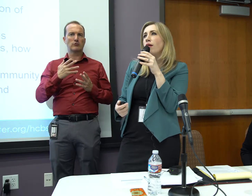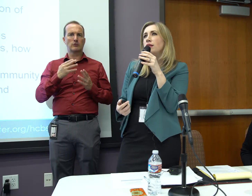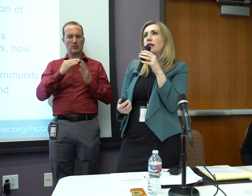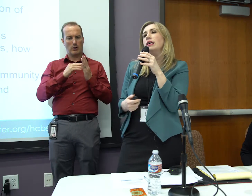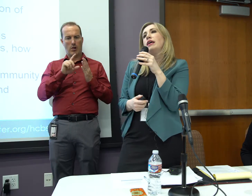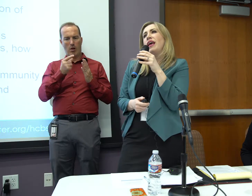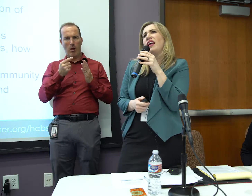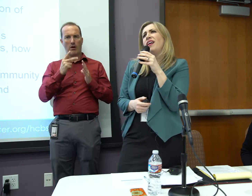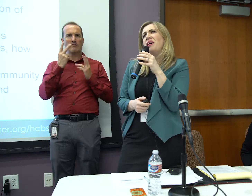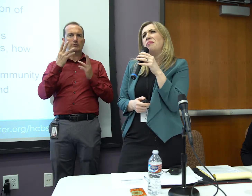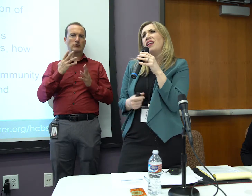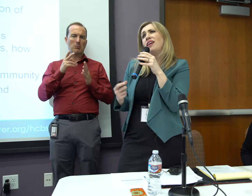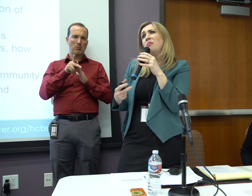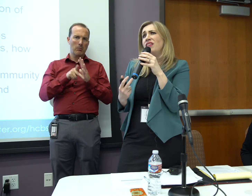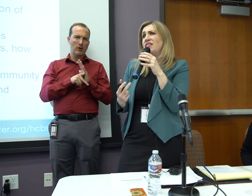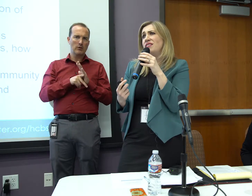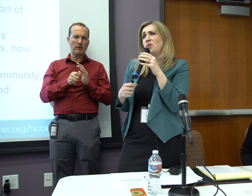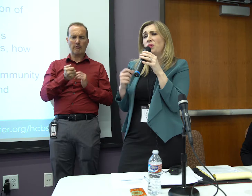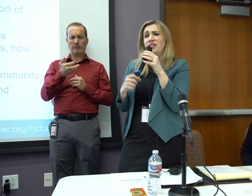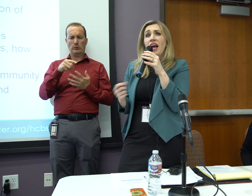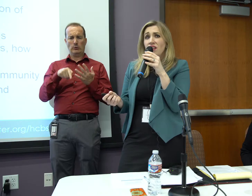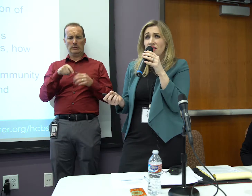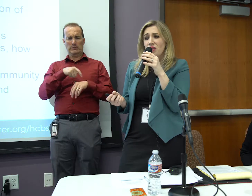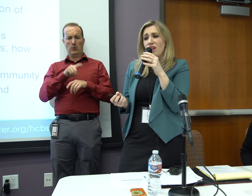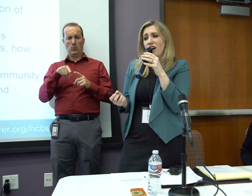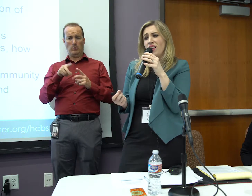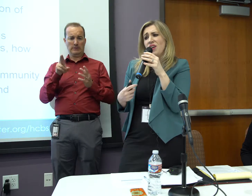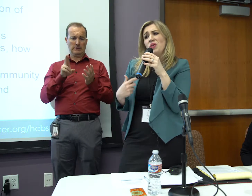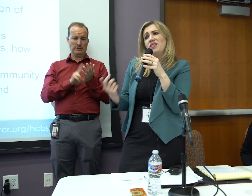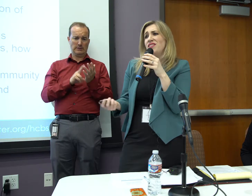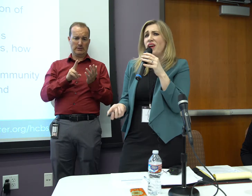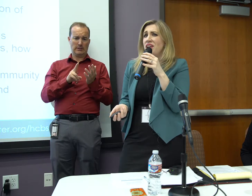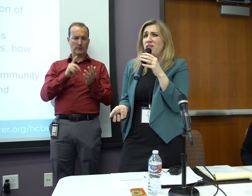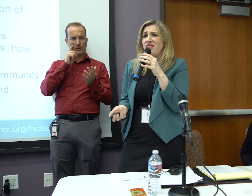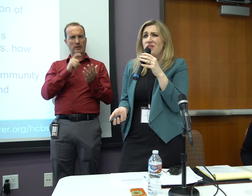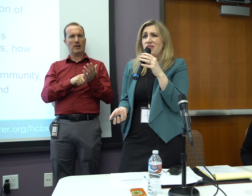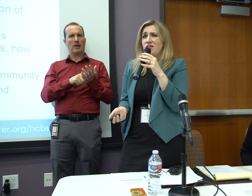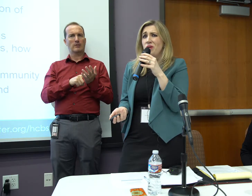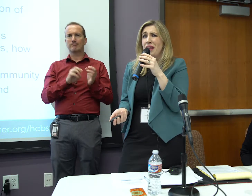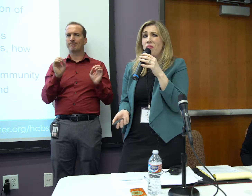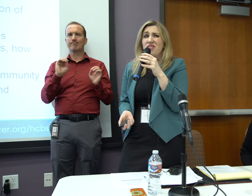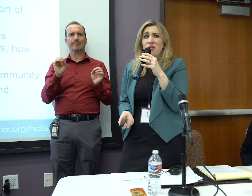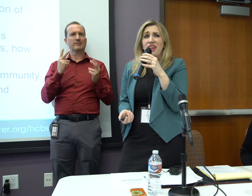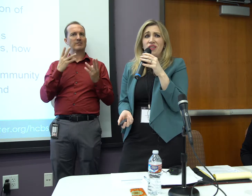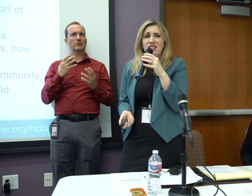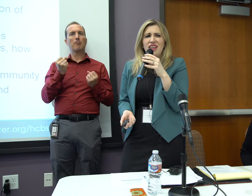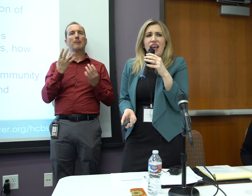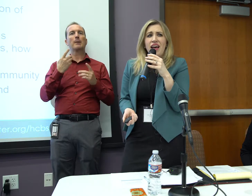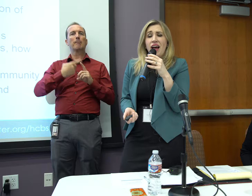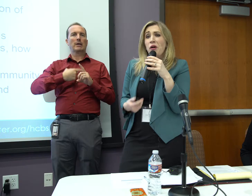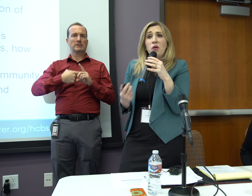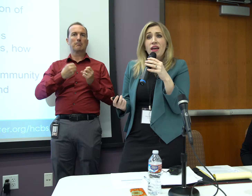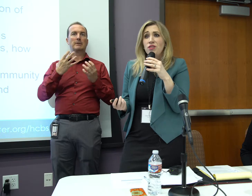visitor policy, and in a couple of the instances when we signed the visitor log, you could see that there hadn't been visitors for like months or